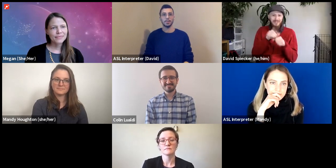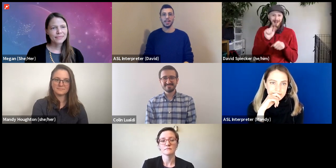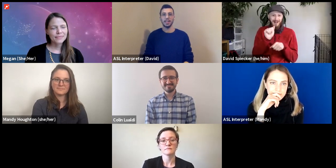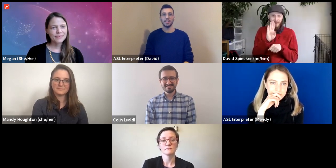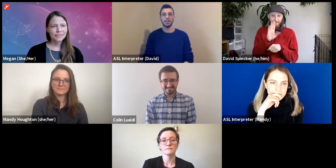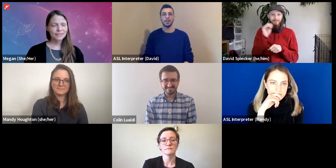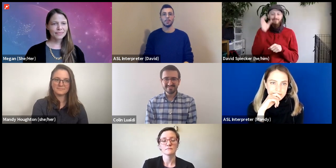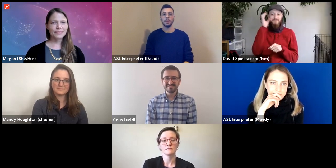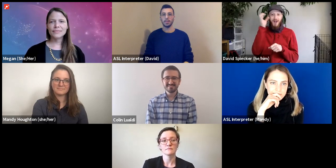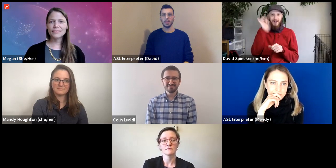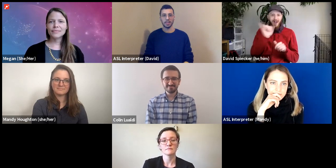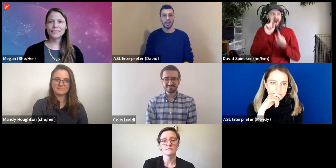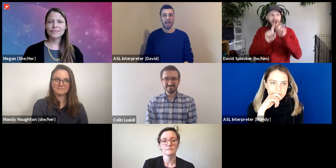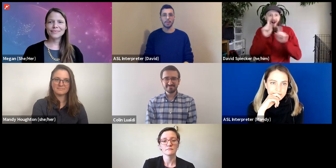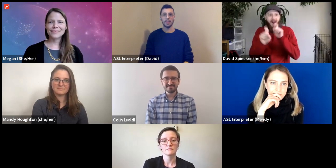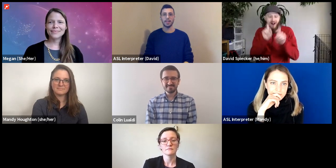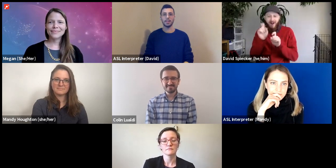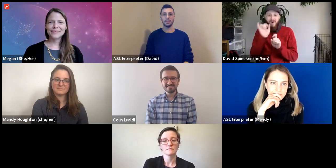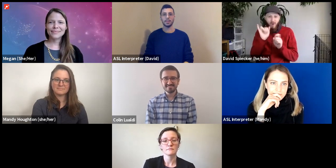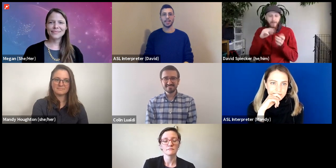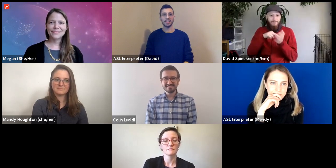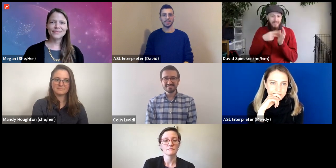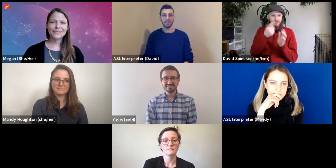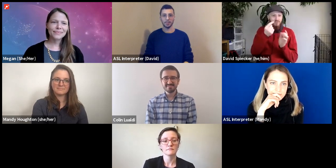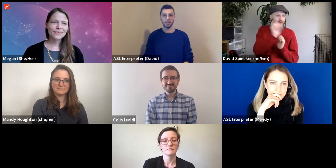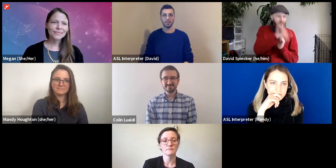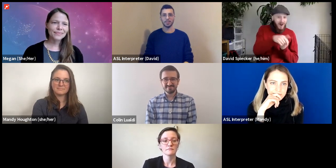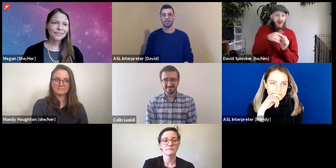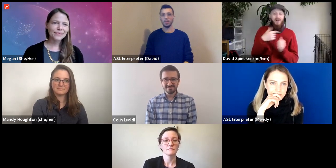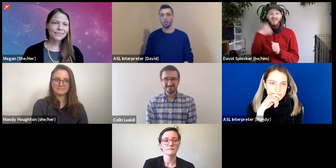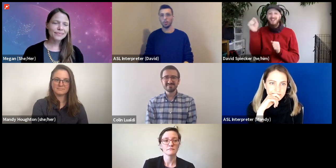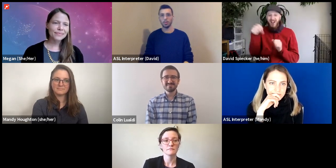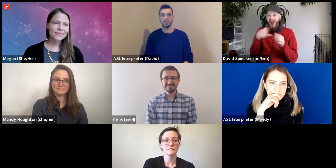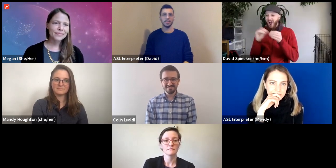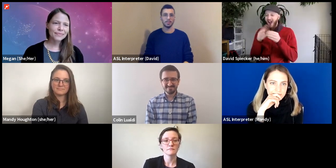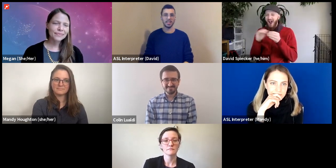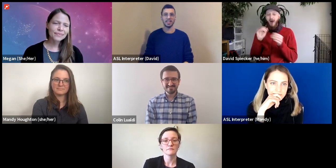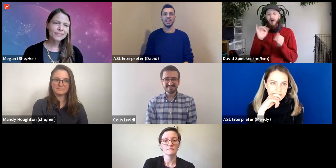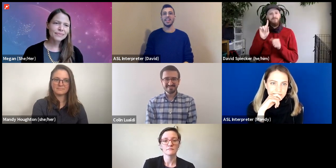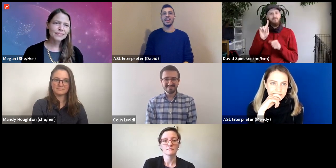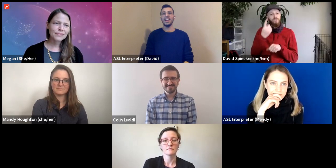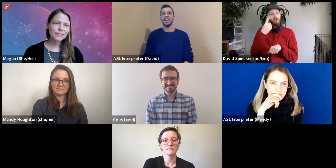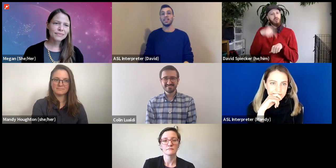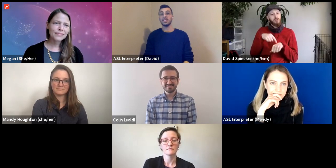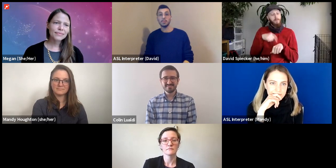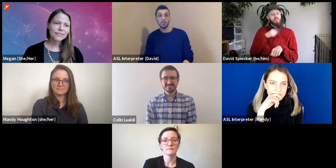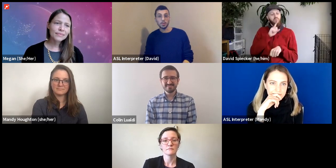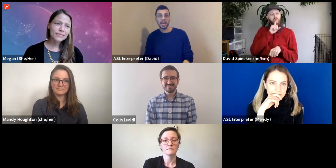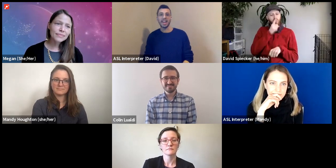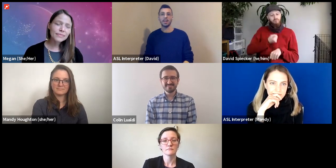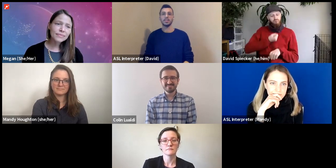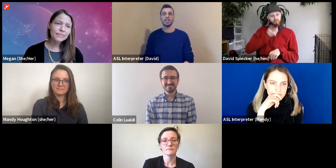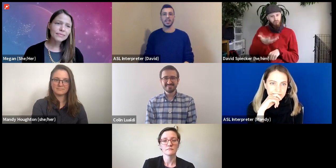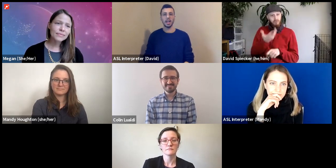I was explaining, everything in the lab, and Colin was asking so many questions like, oh, what does this mean? Does this mean